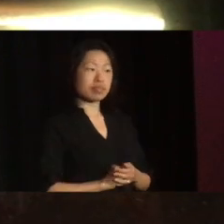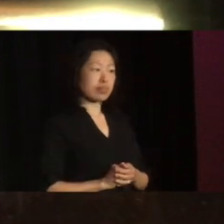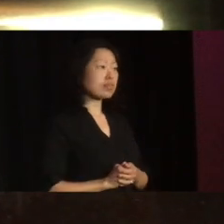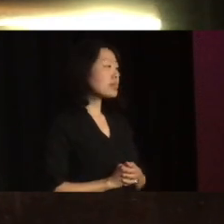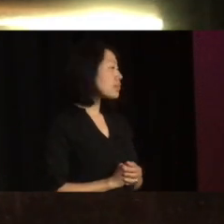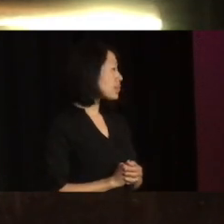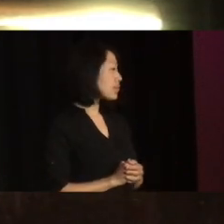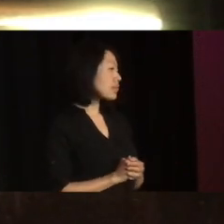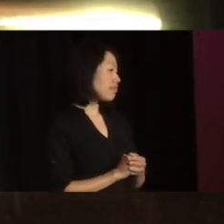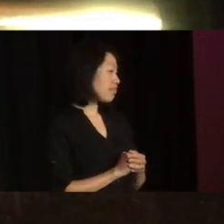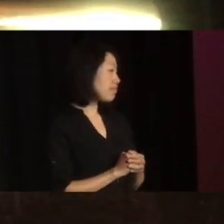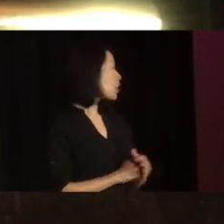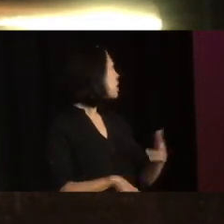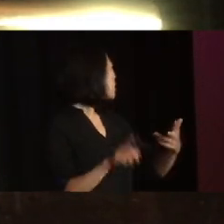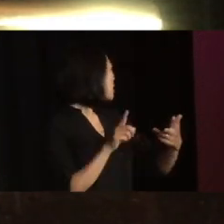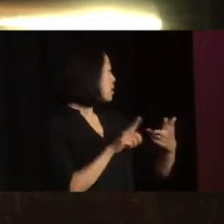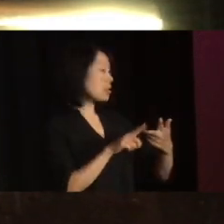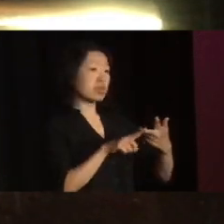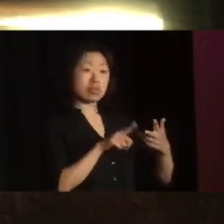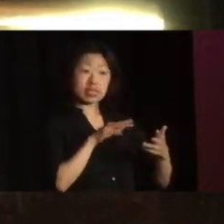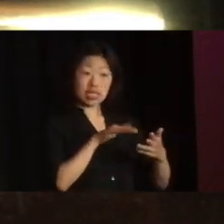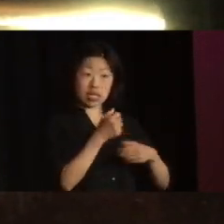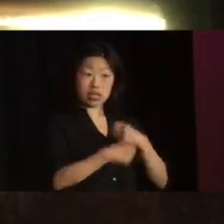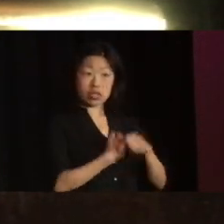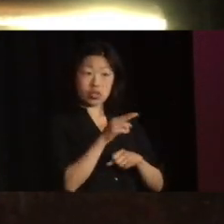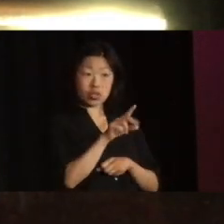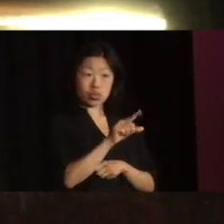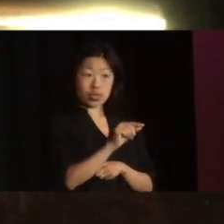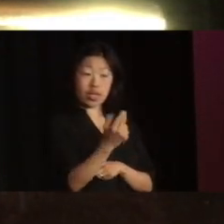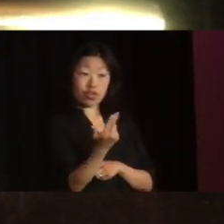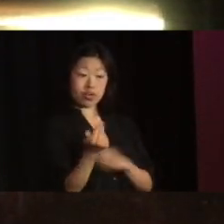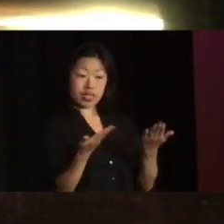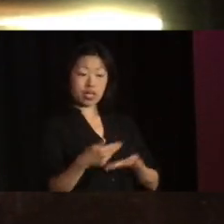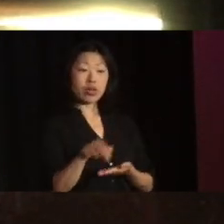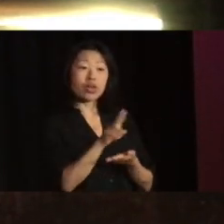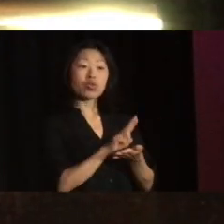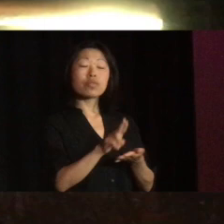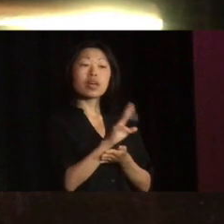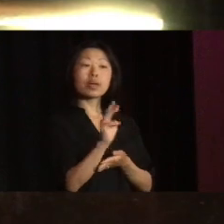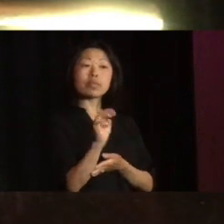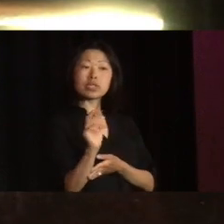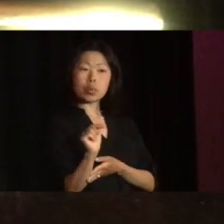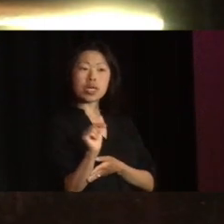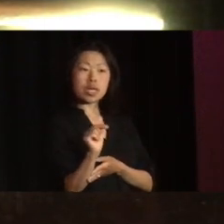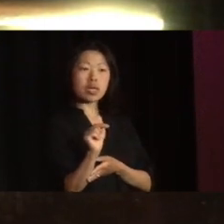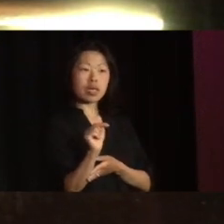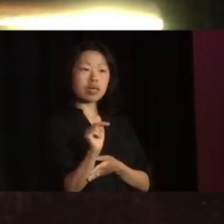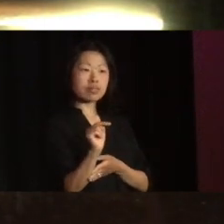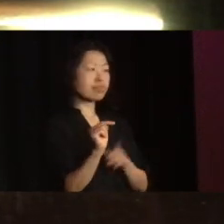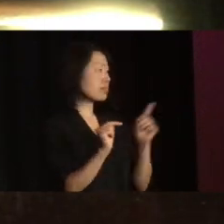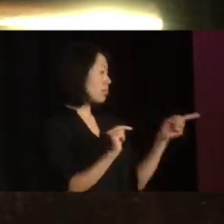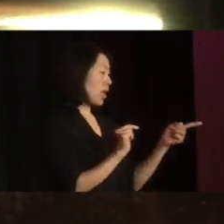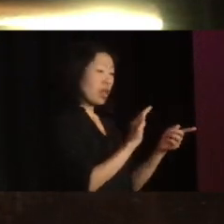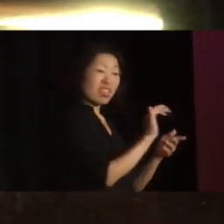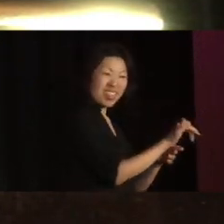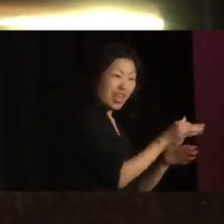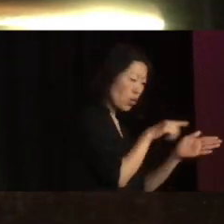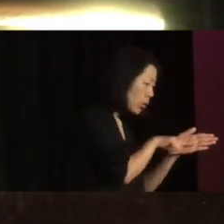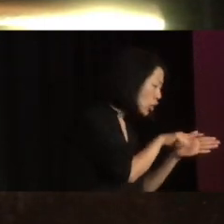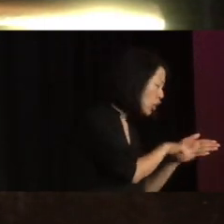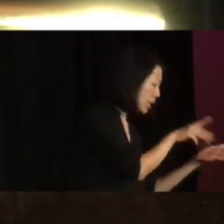So a study done in 2013 here at the University of Minnesota, kind of drawing off of that previous